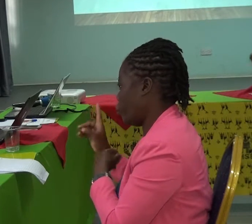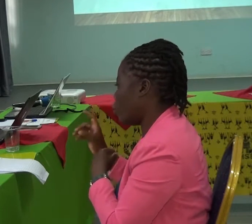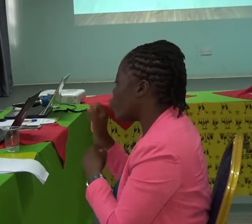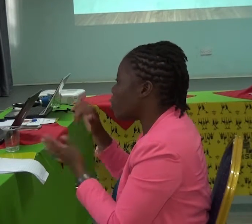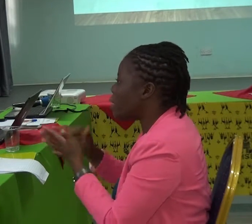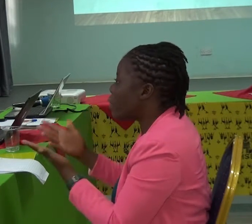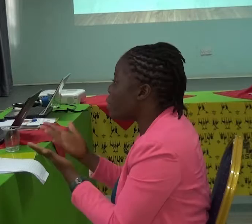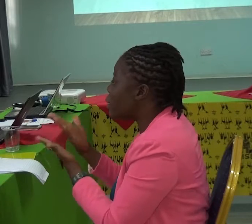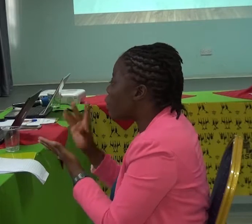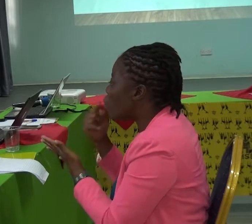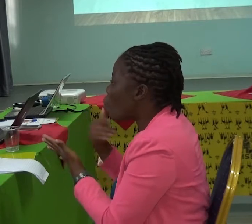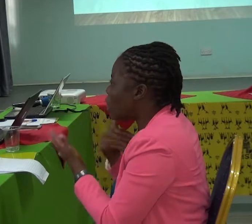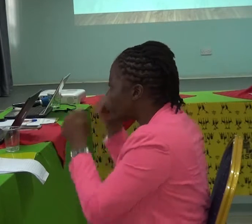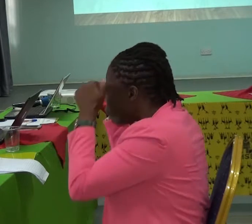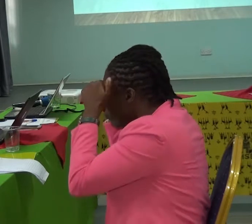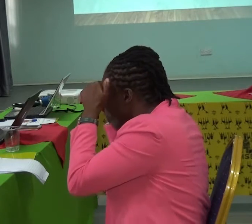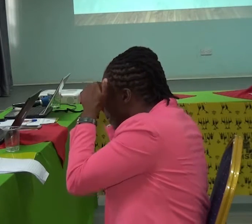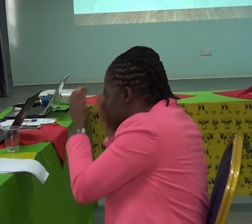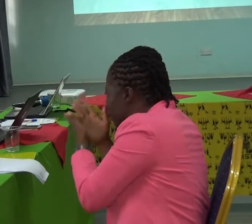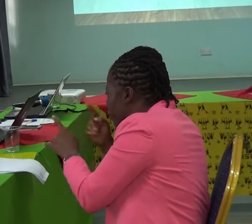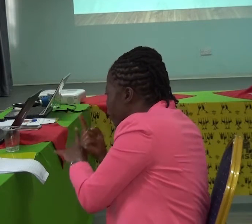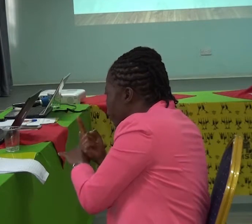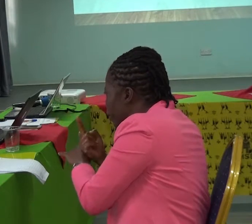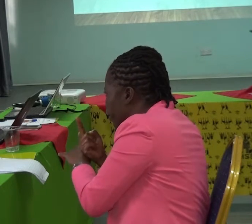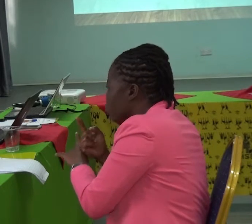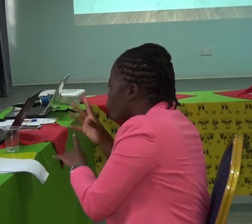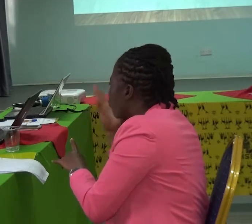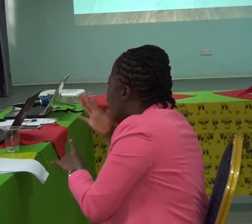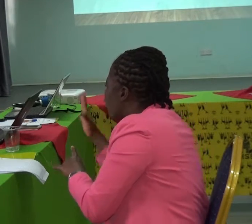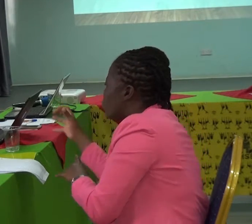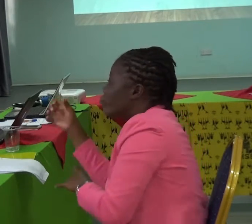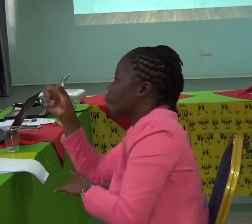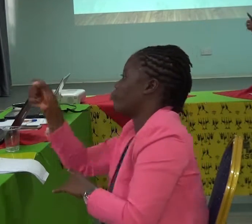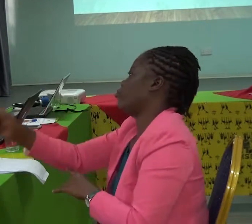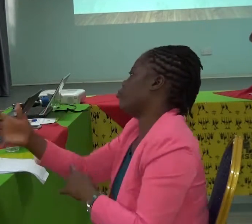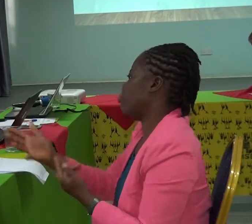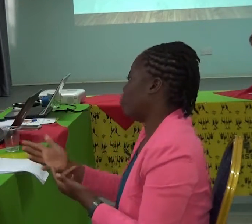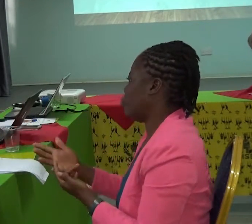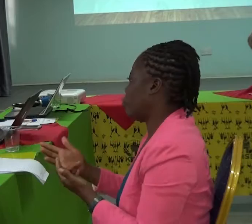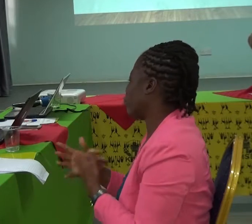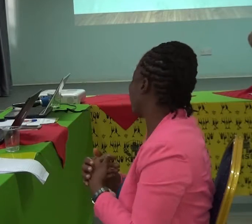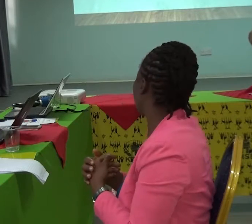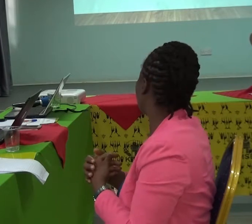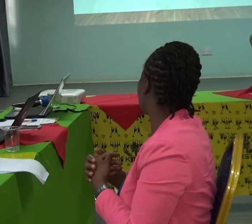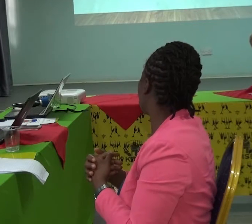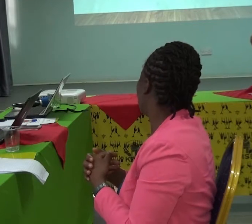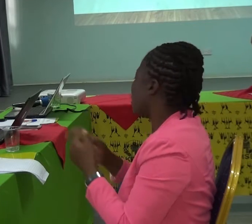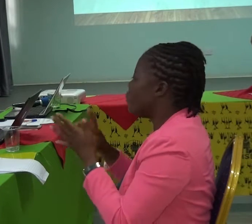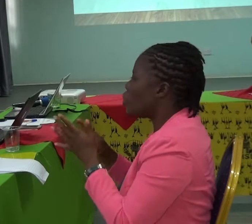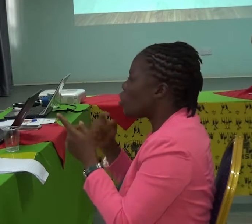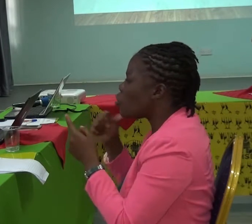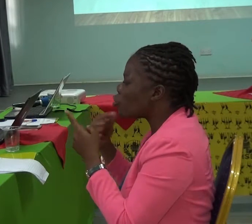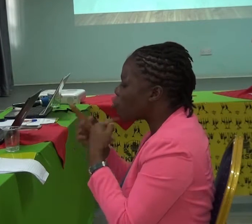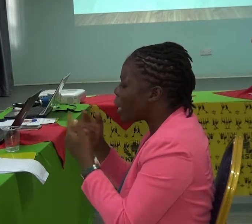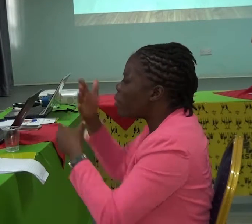saying we need to support schools and institutions to make them child-friendly. And I'm saying not just infrastructure. Can we start with